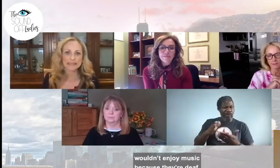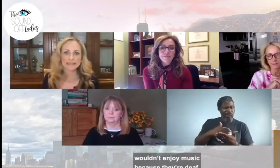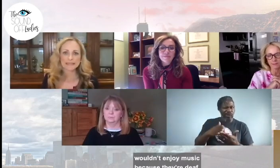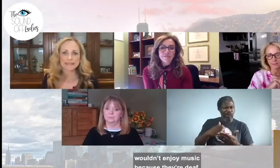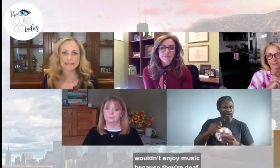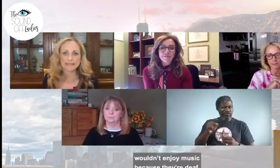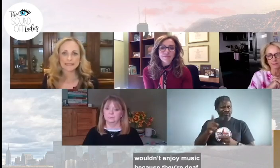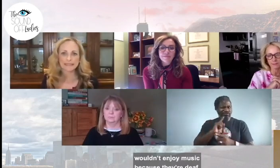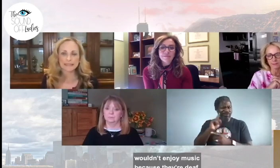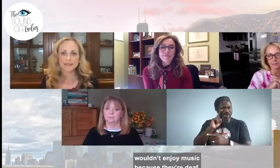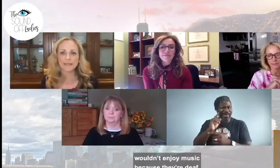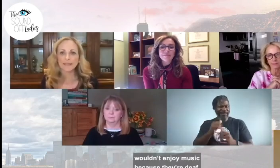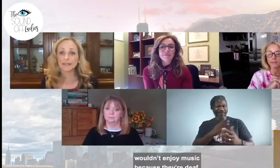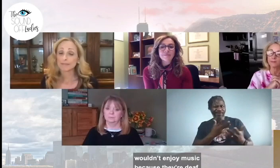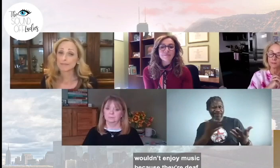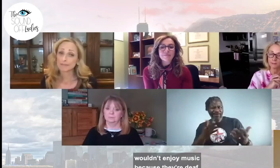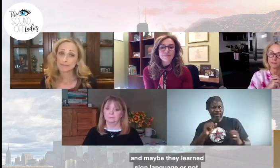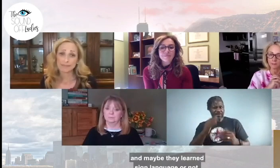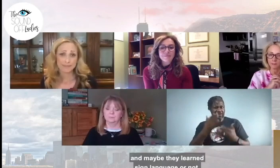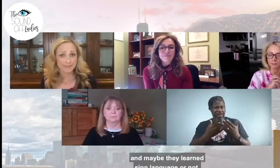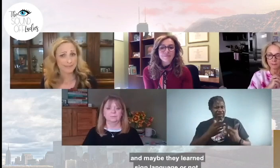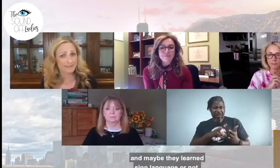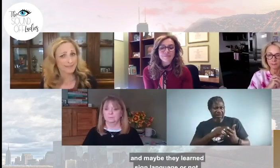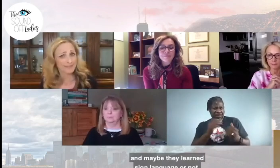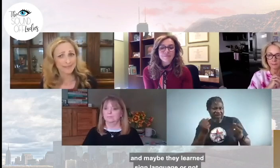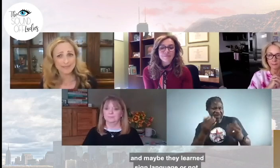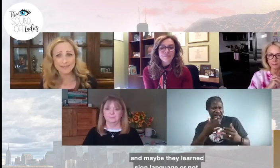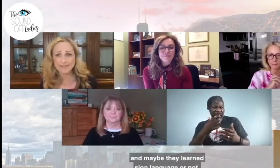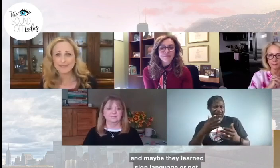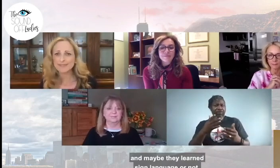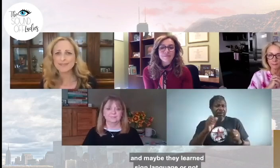like they can't hear, so why would they enjoy music?